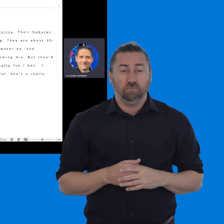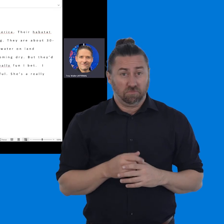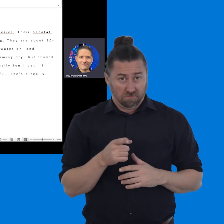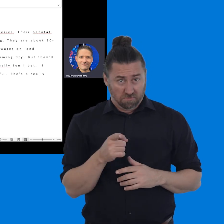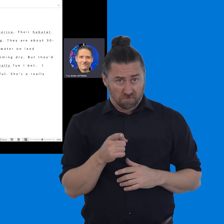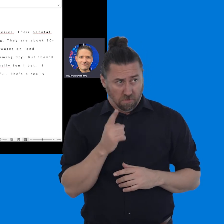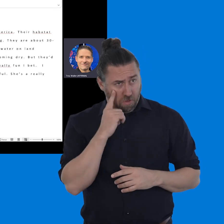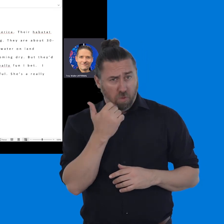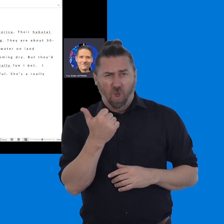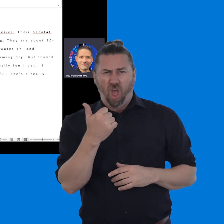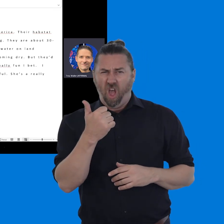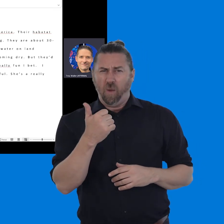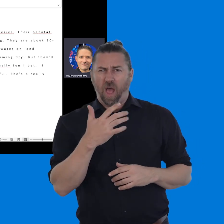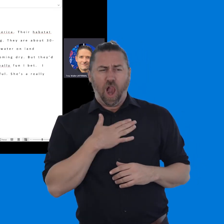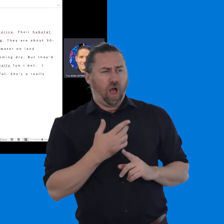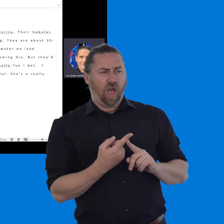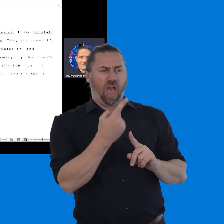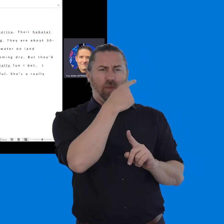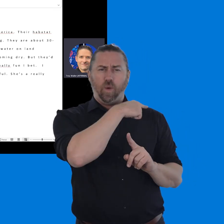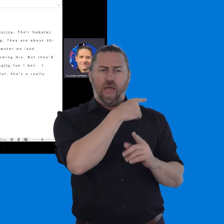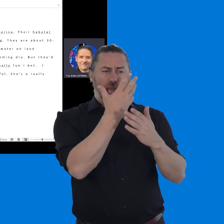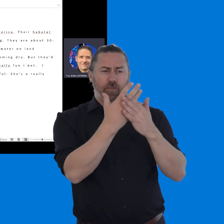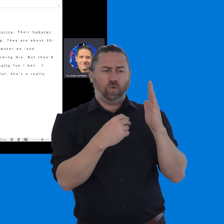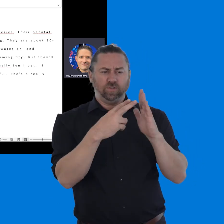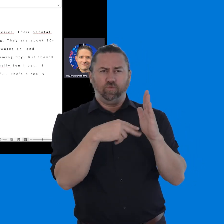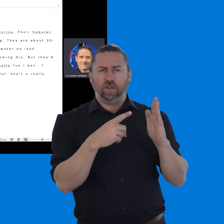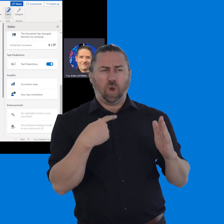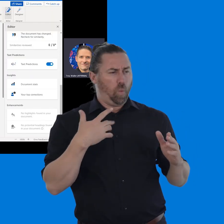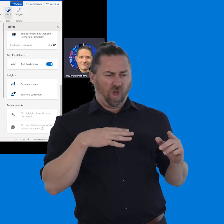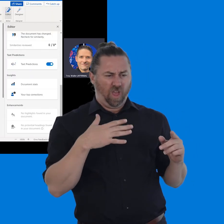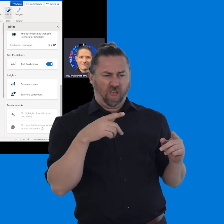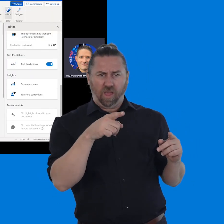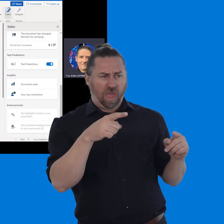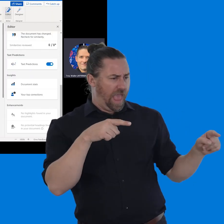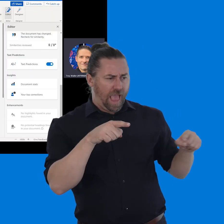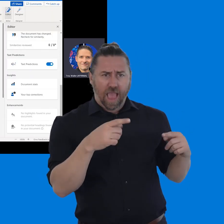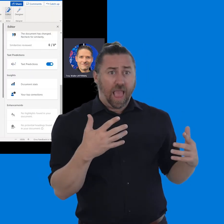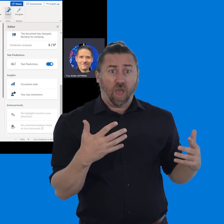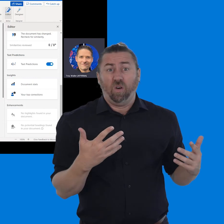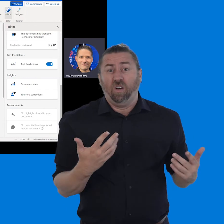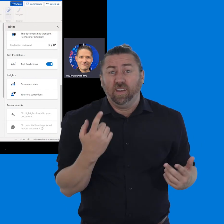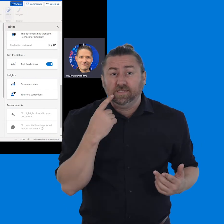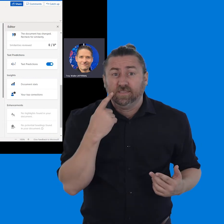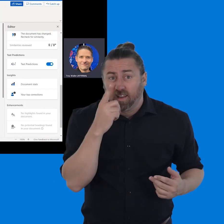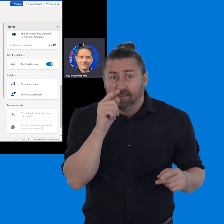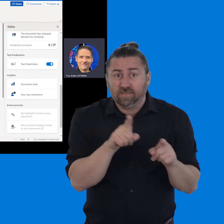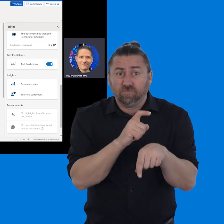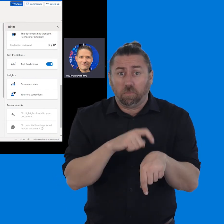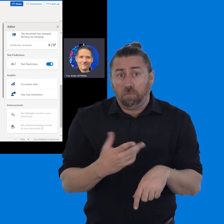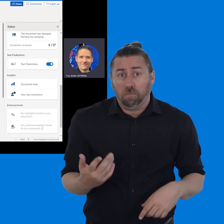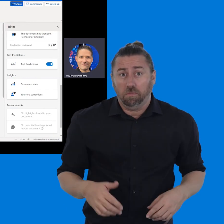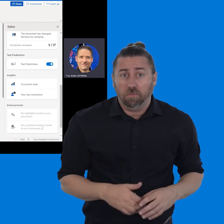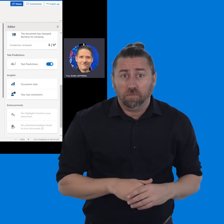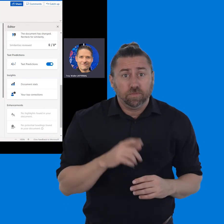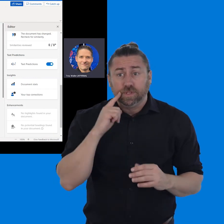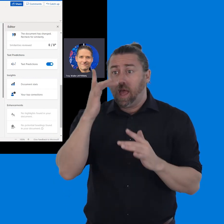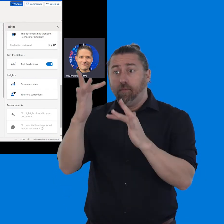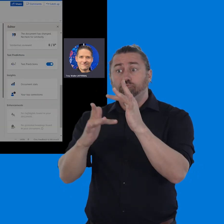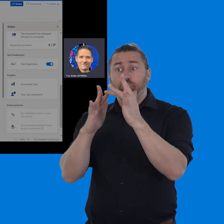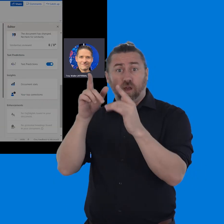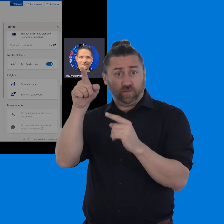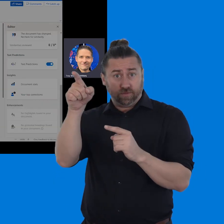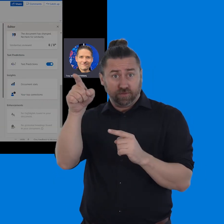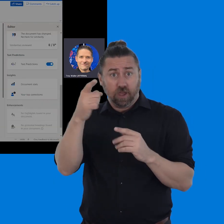thinking, hey, I like this, but I also like the other version of Immersive Reader, you can run them at the same time. So here I am in the